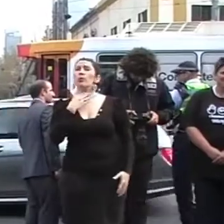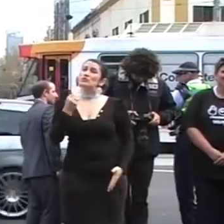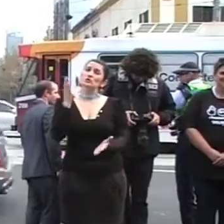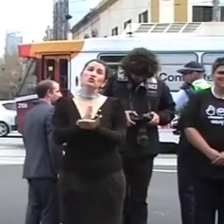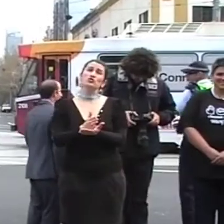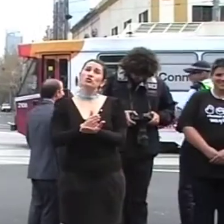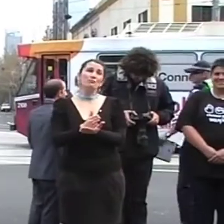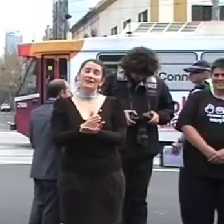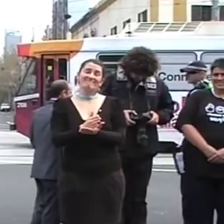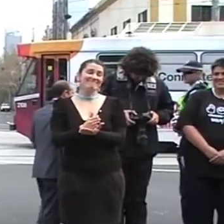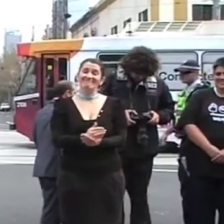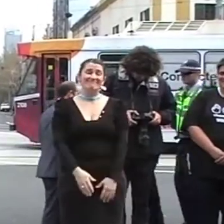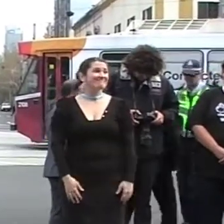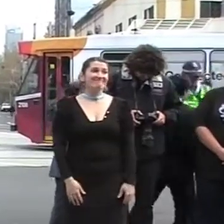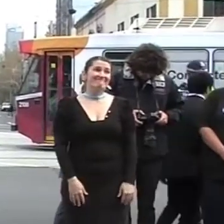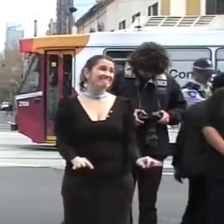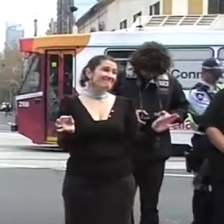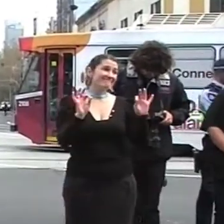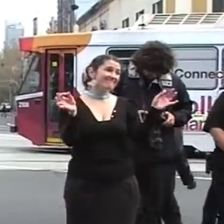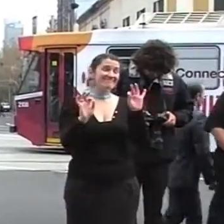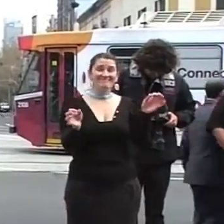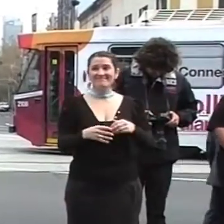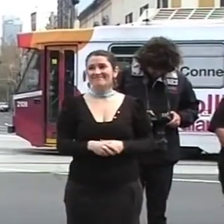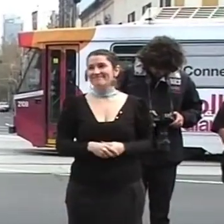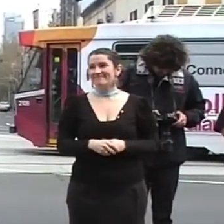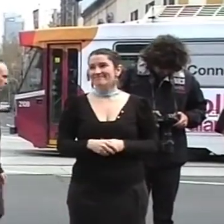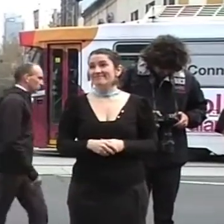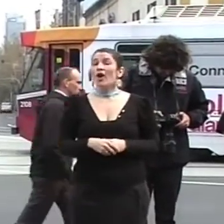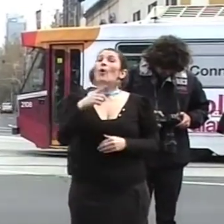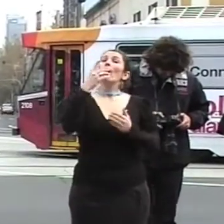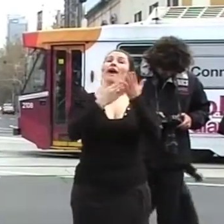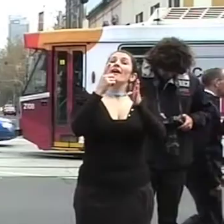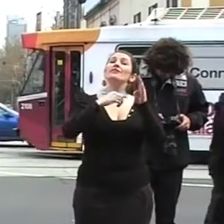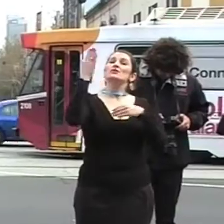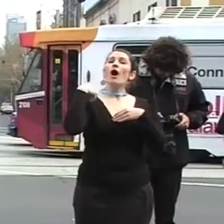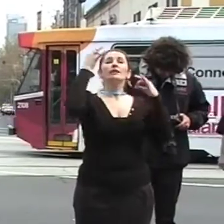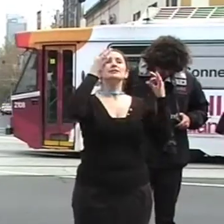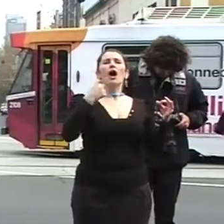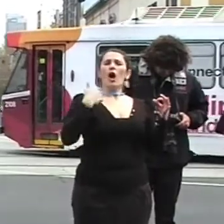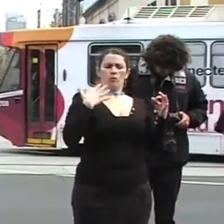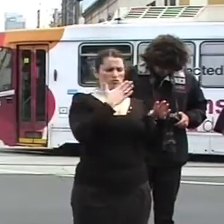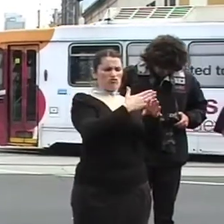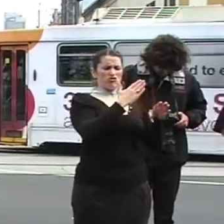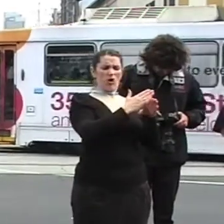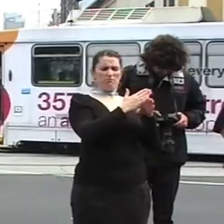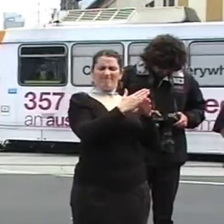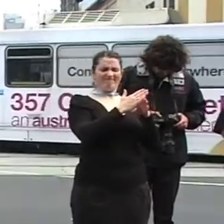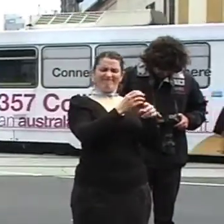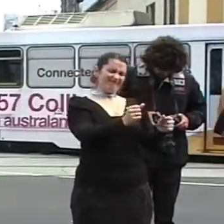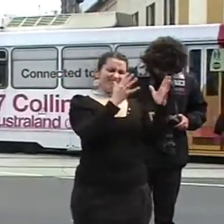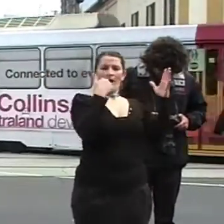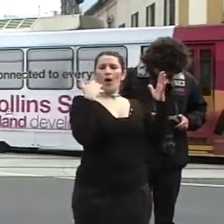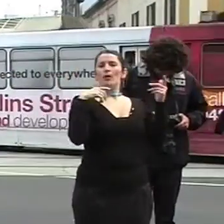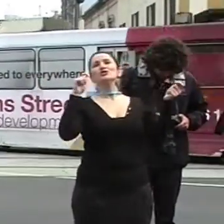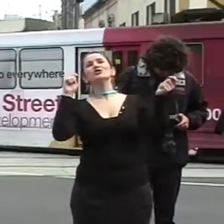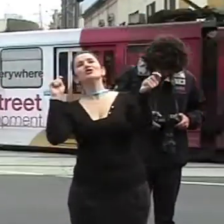very sad. I decided 1.5 years ago to change careers. I chose Auslan because I thought that as an expressive